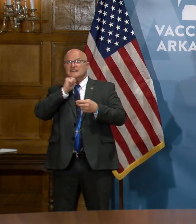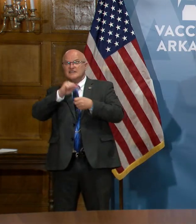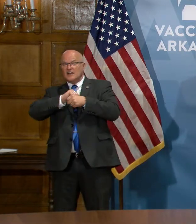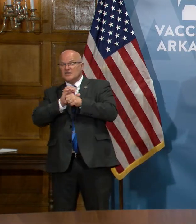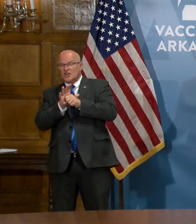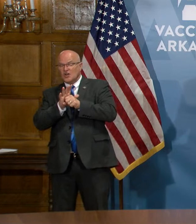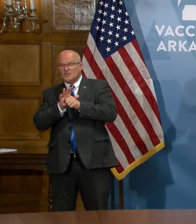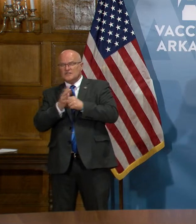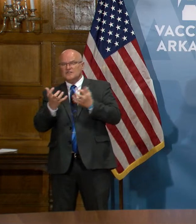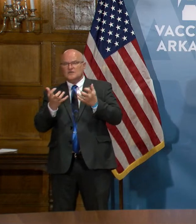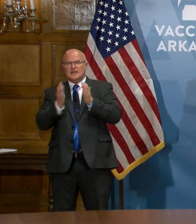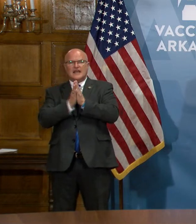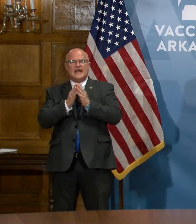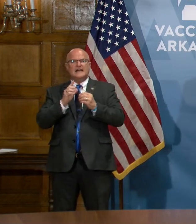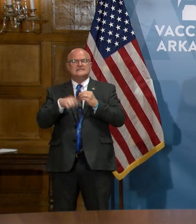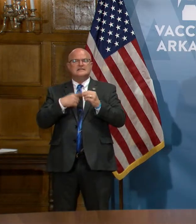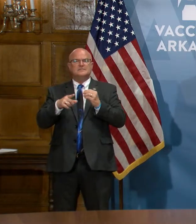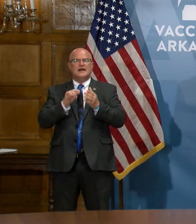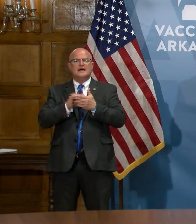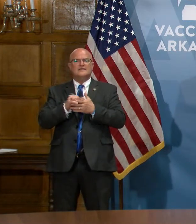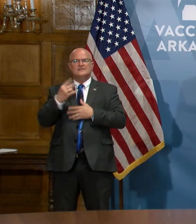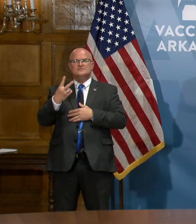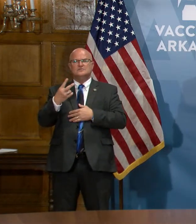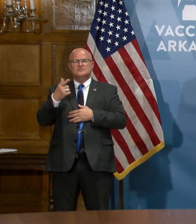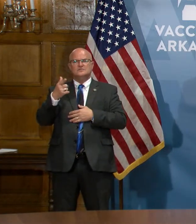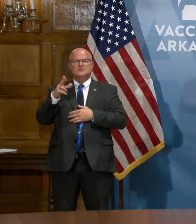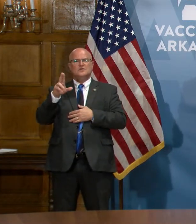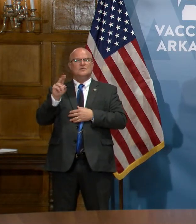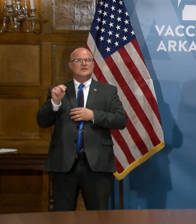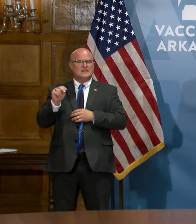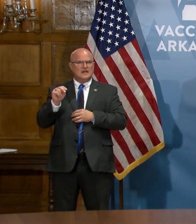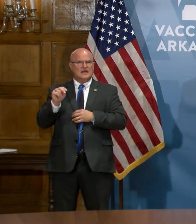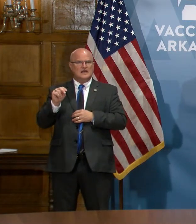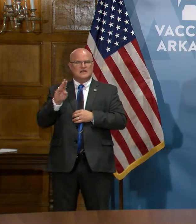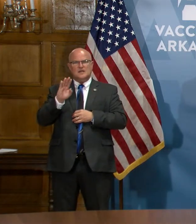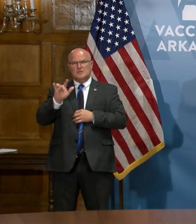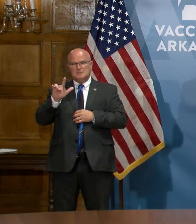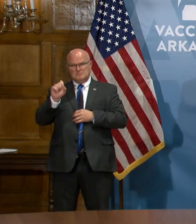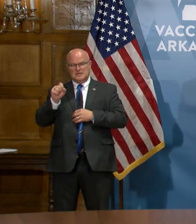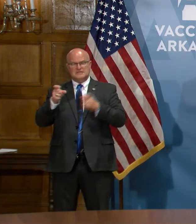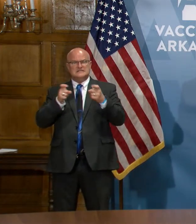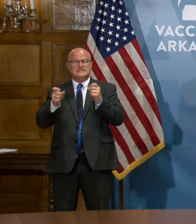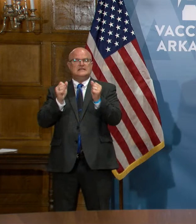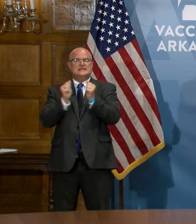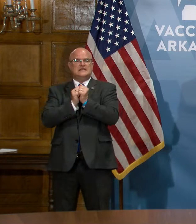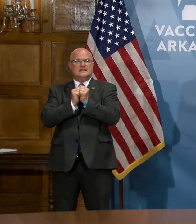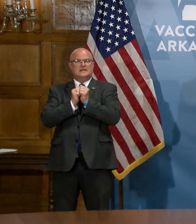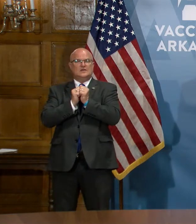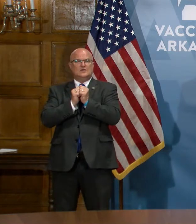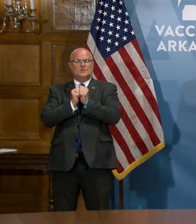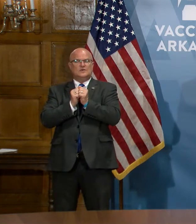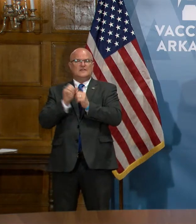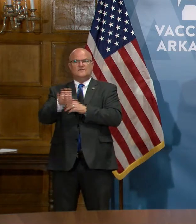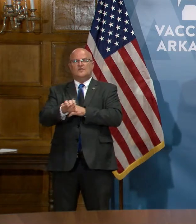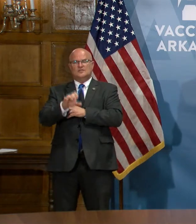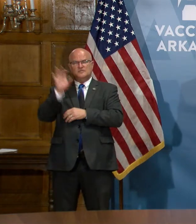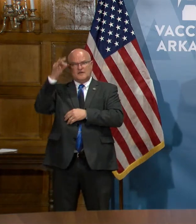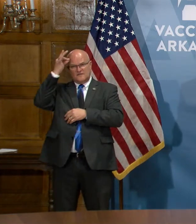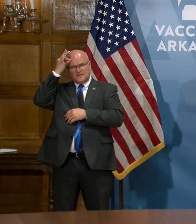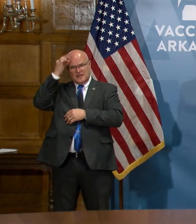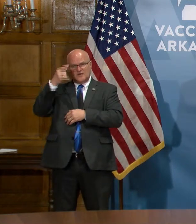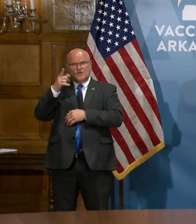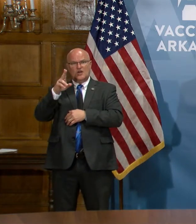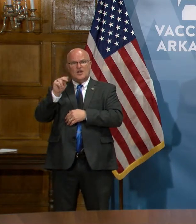issue, wanted to ask you about the two gun bills dealing with enforcement of federal gun